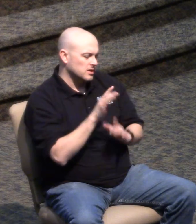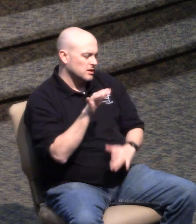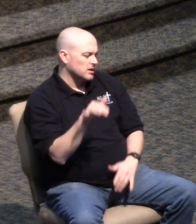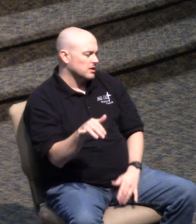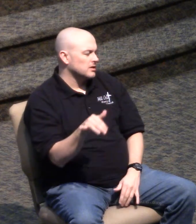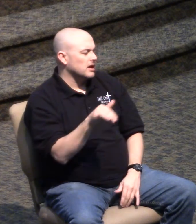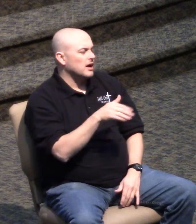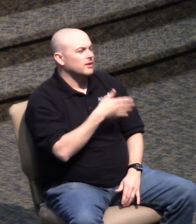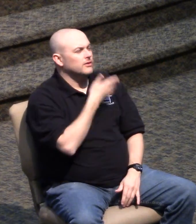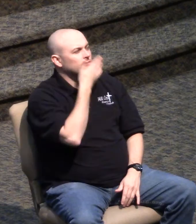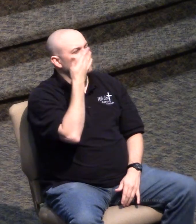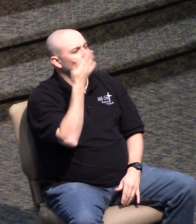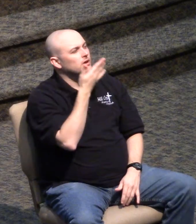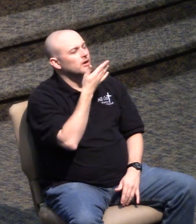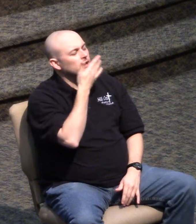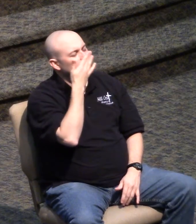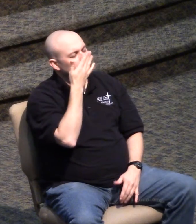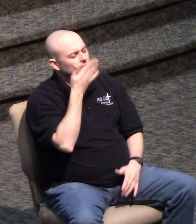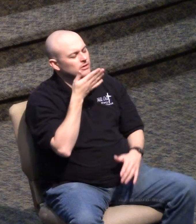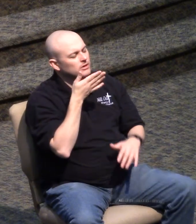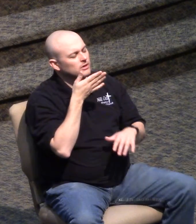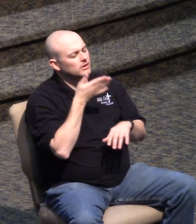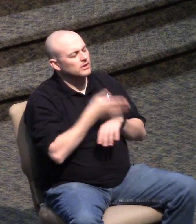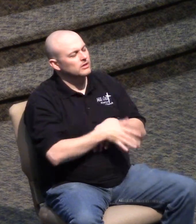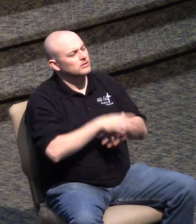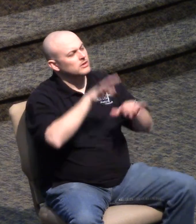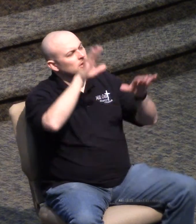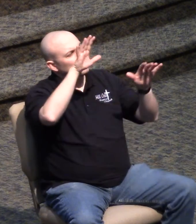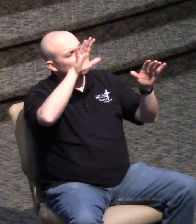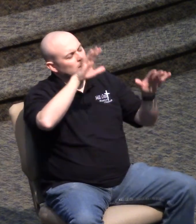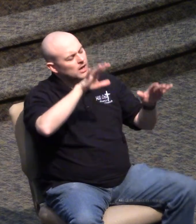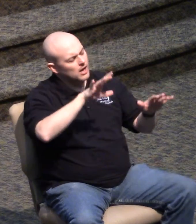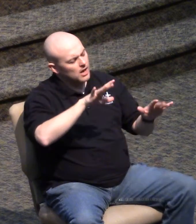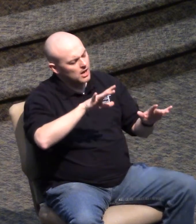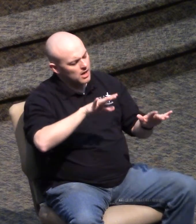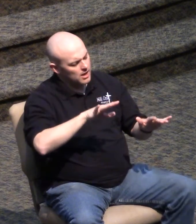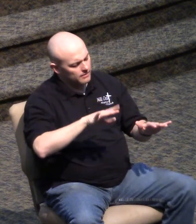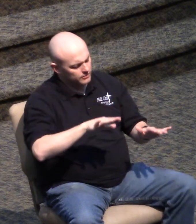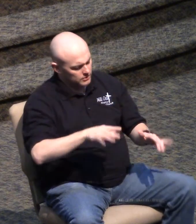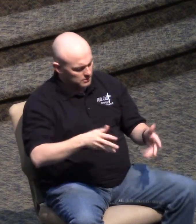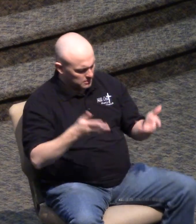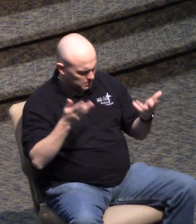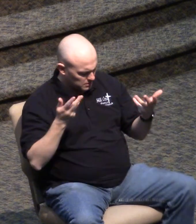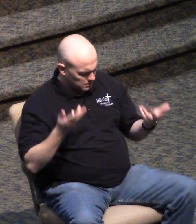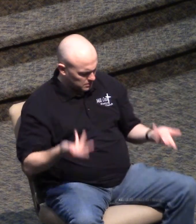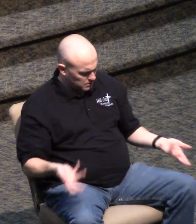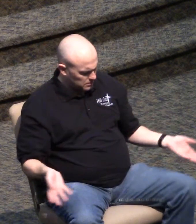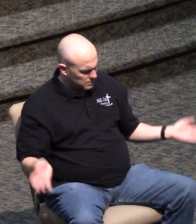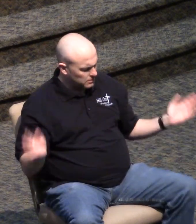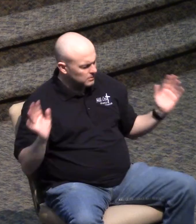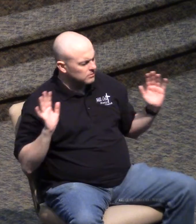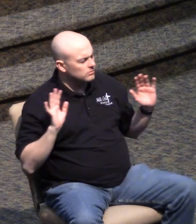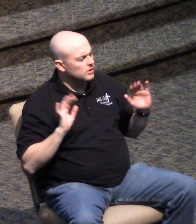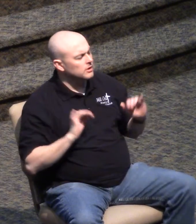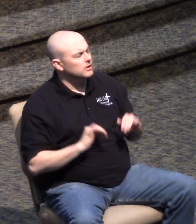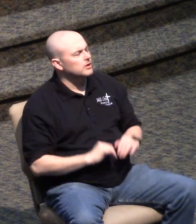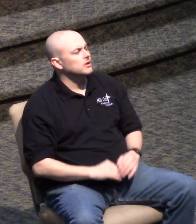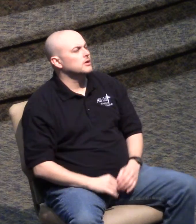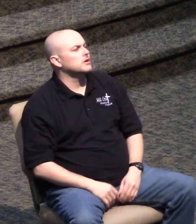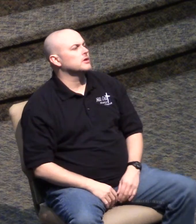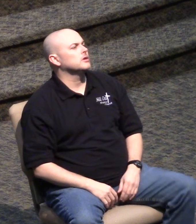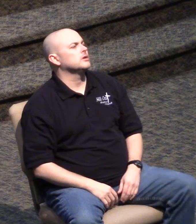Jesus, like the fragrance. That's how he is. After the